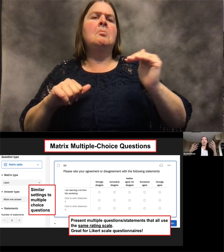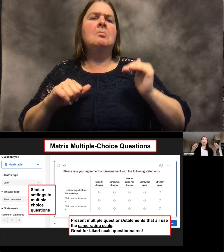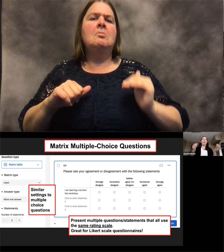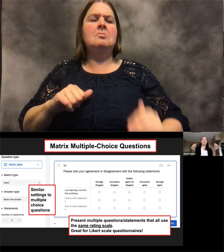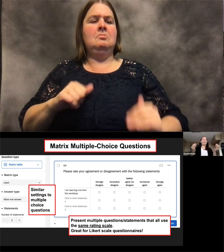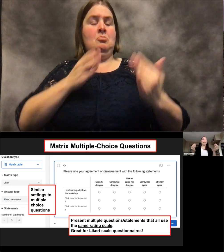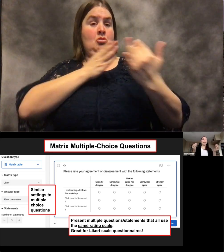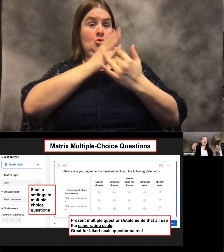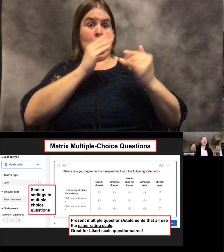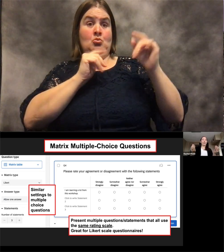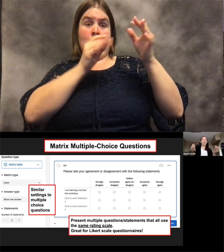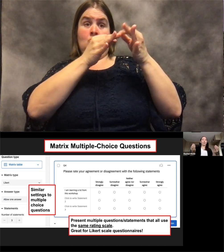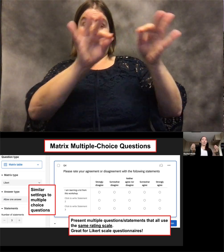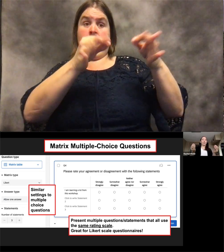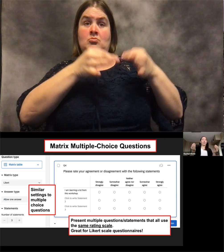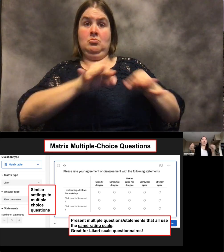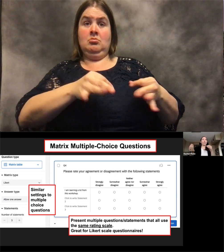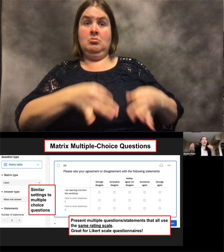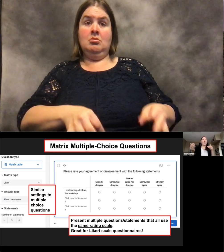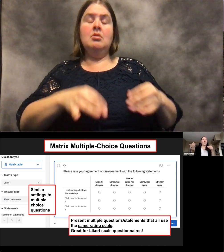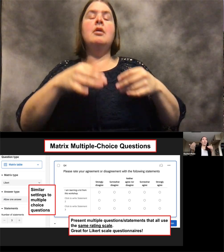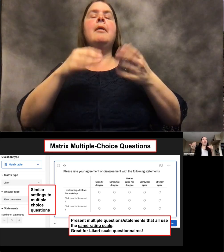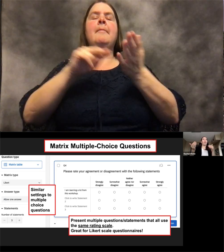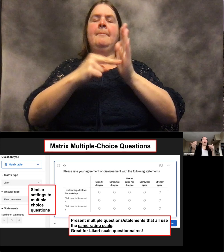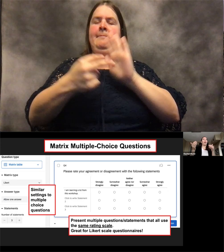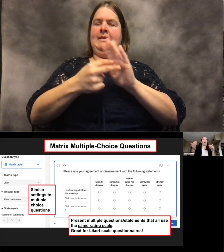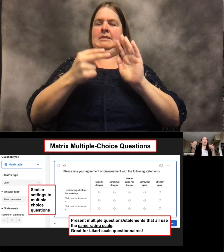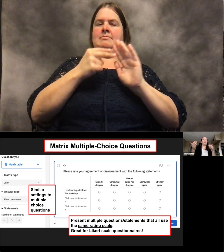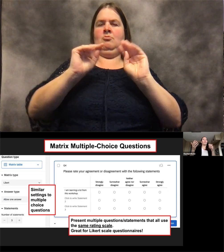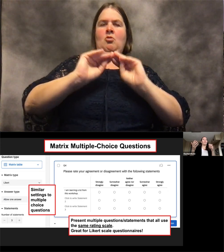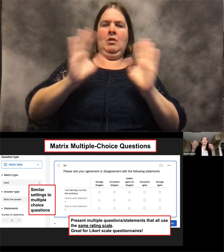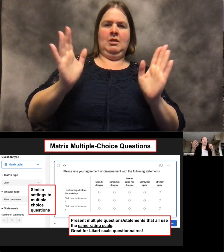dimensions basically allows you to set up